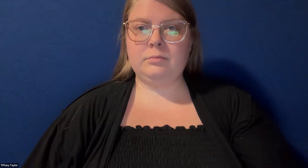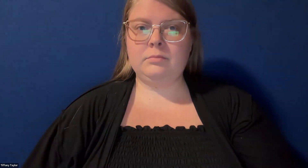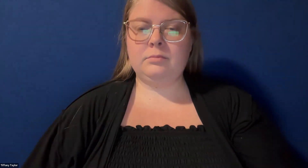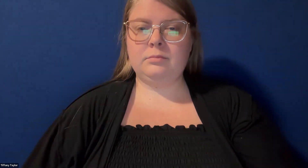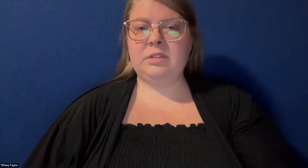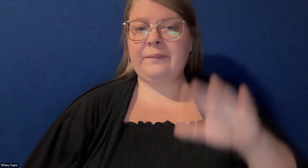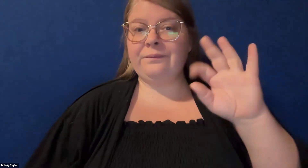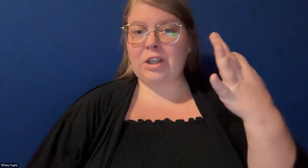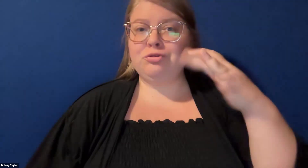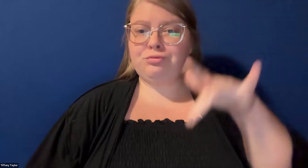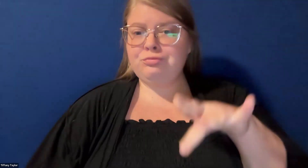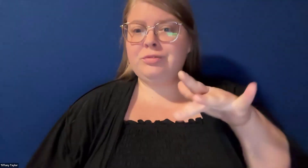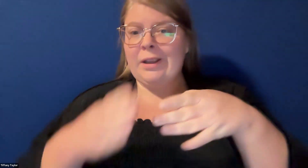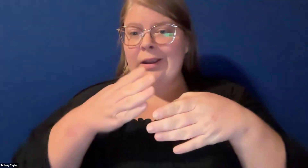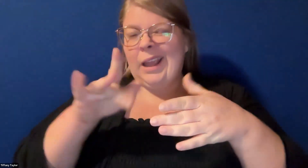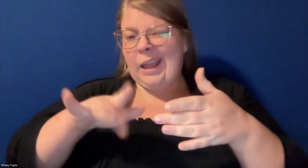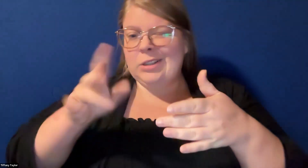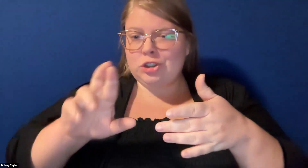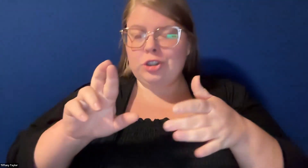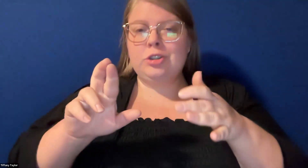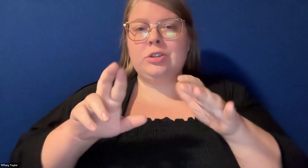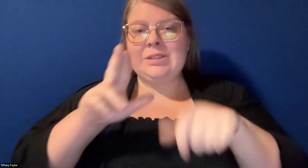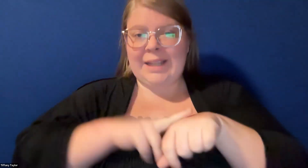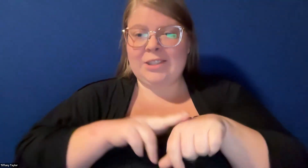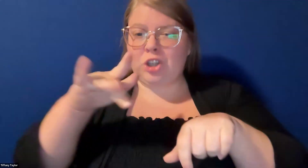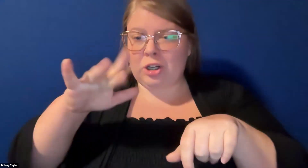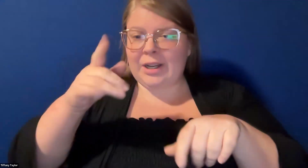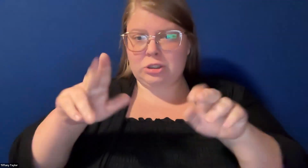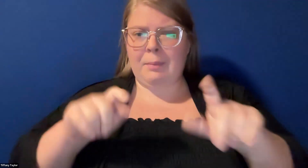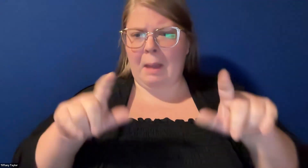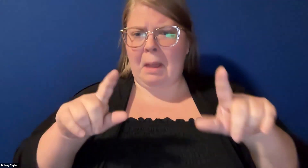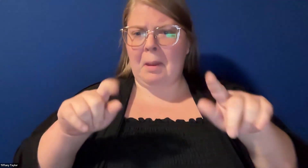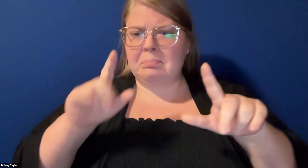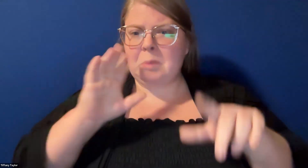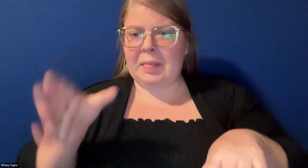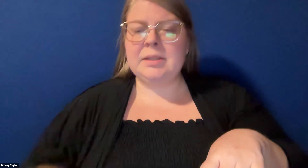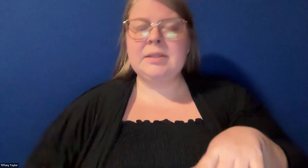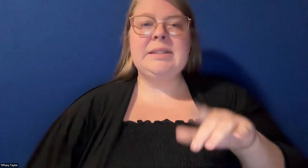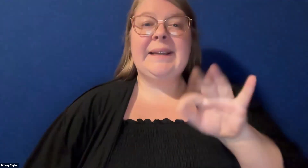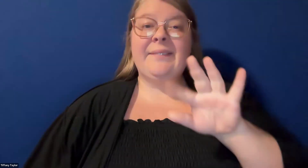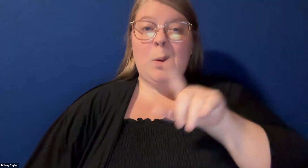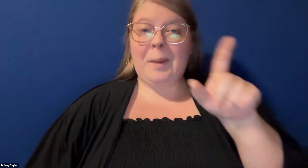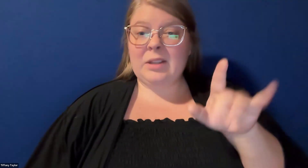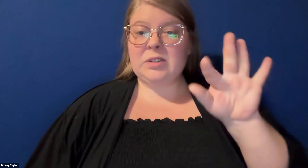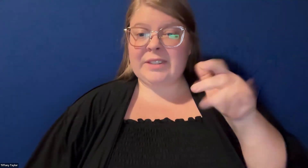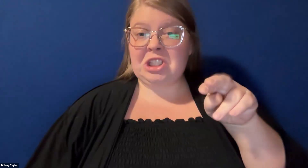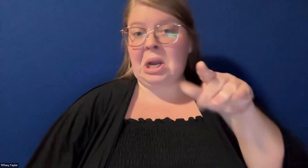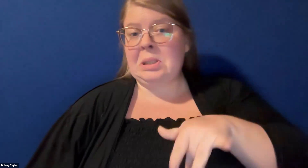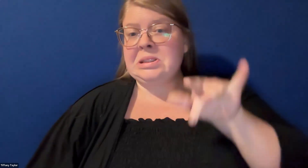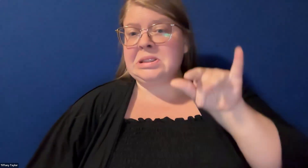enter. Nature, press enter. If I go to fiction again and press space, then it is also